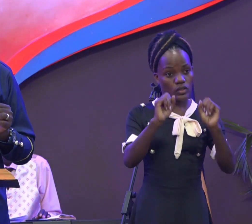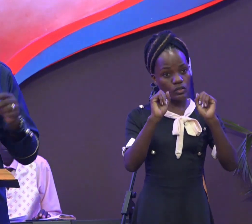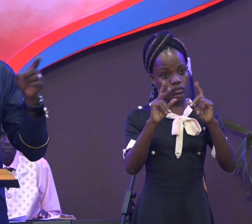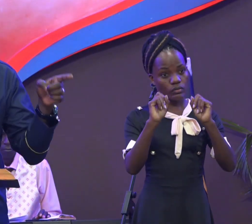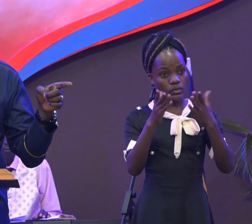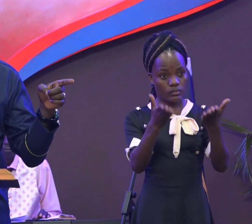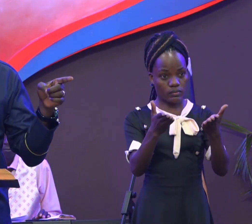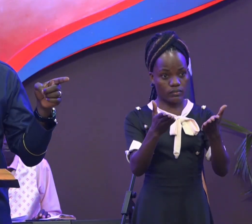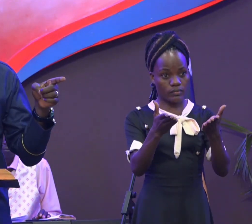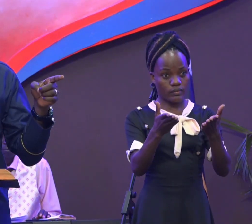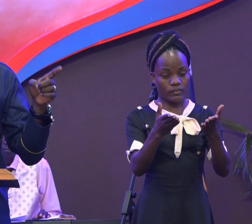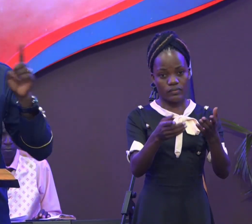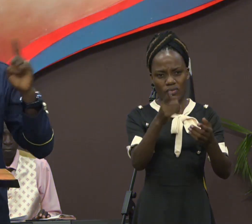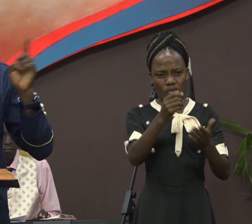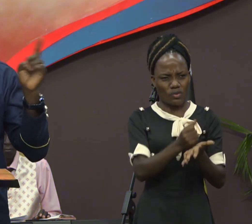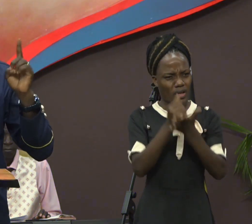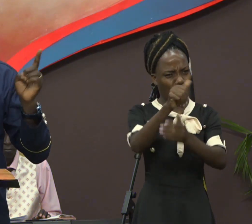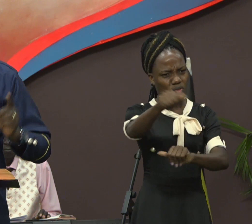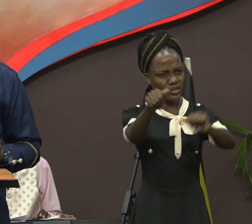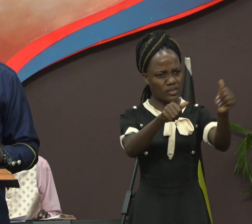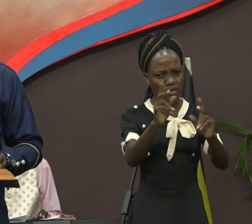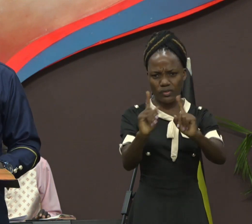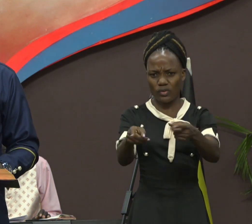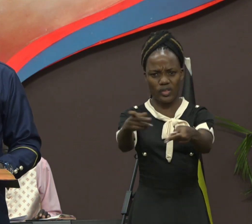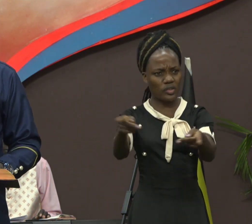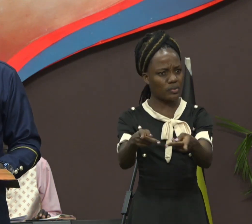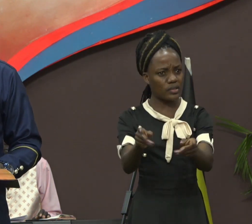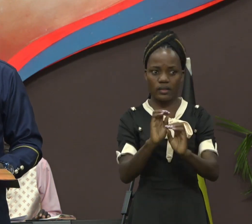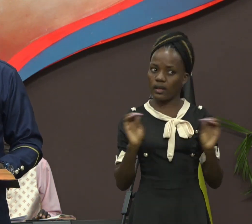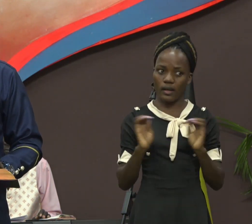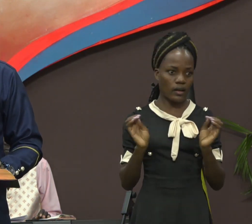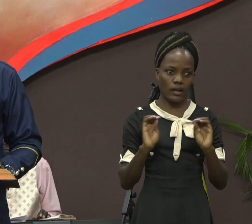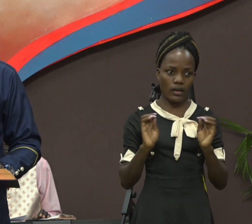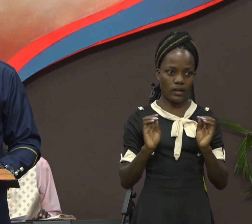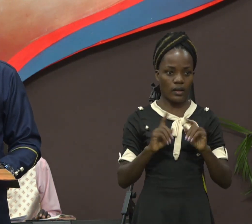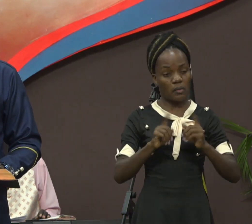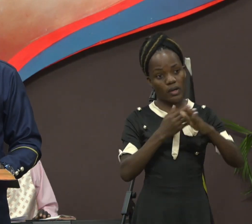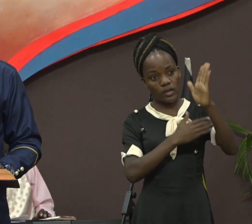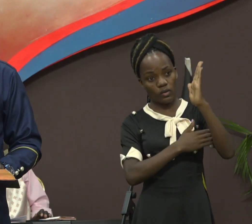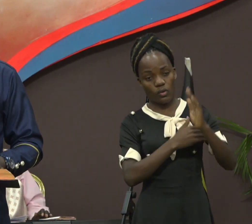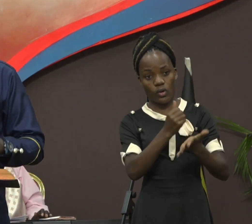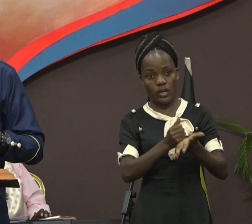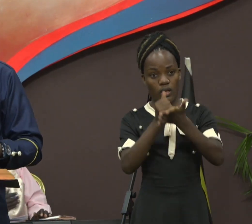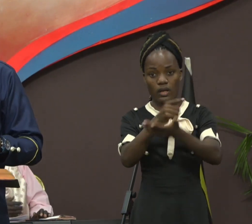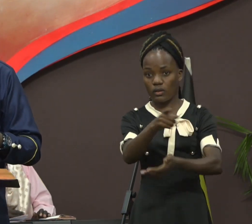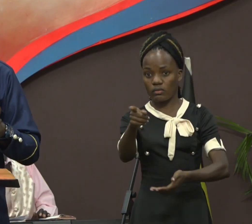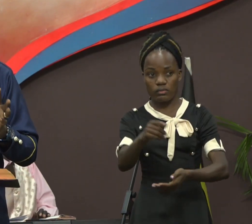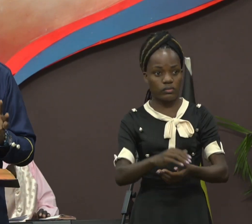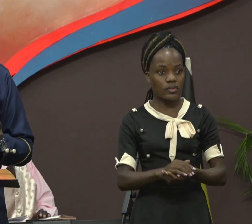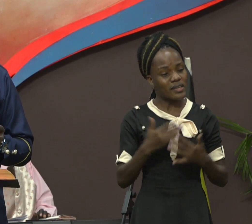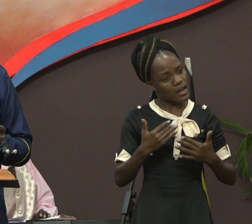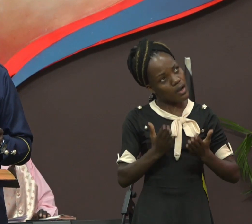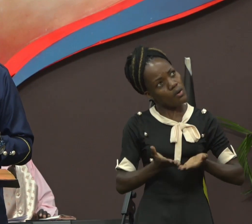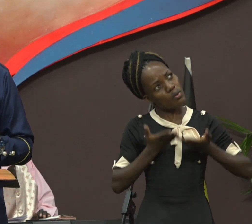Otuseo. Yes, you've reached there. Wewe tusizao. Are the one who has made yourself rich there? No. Neda, sinze. It is not me. Kitibo